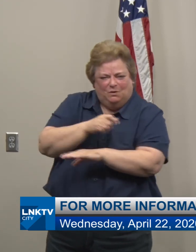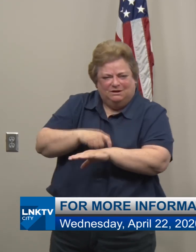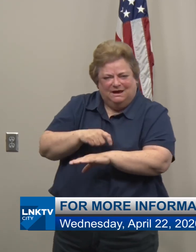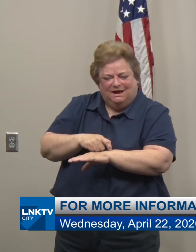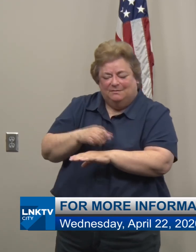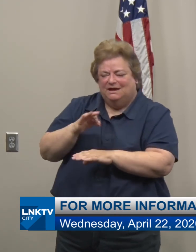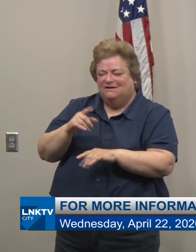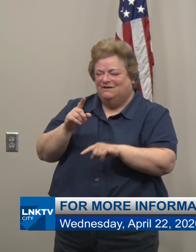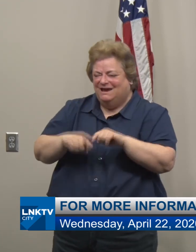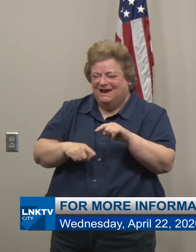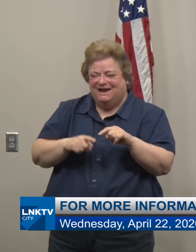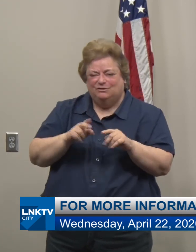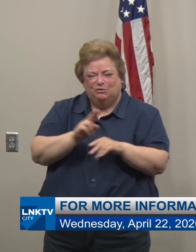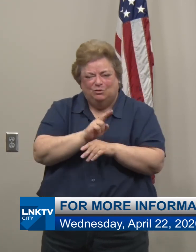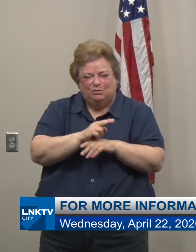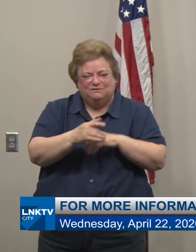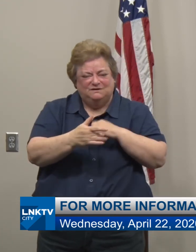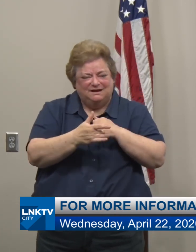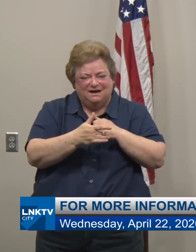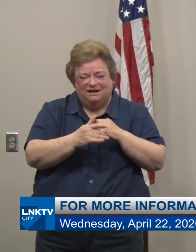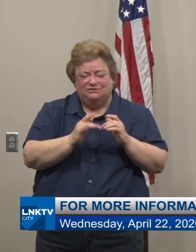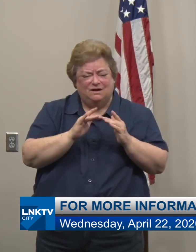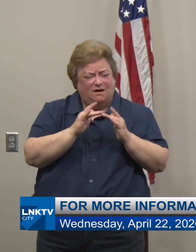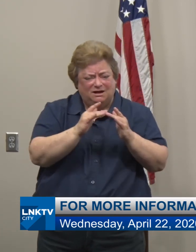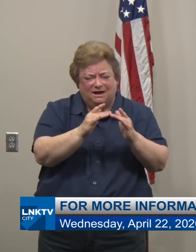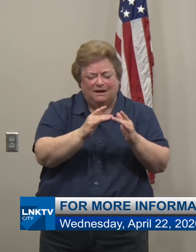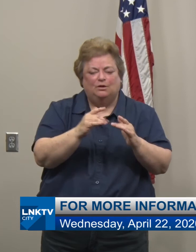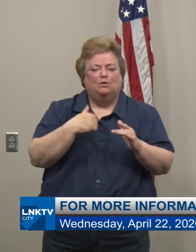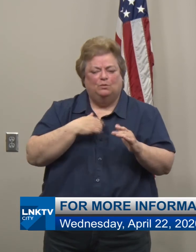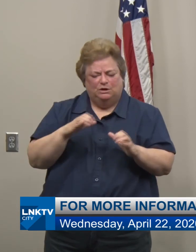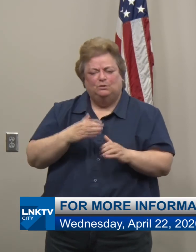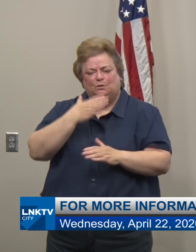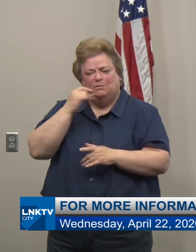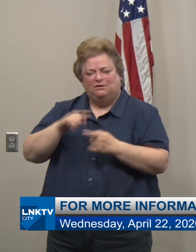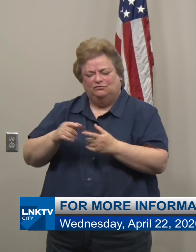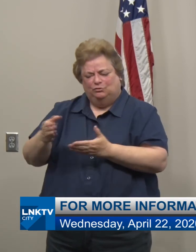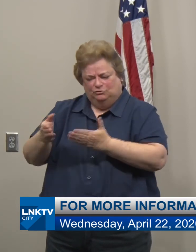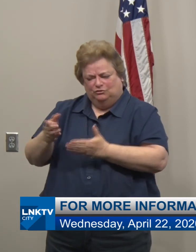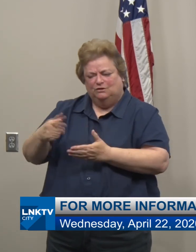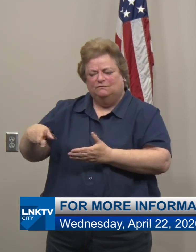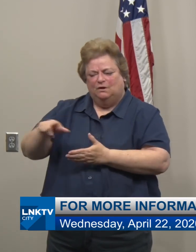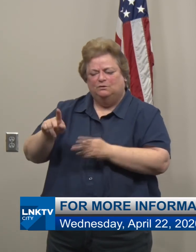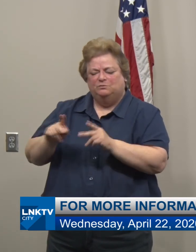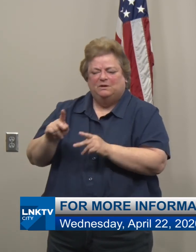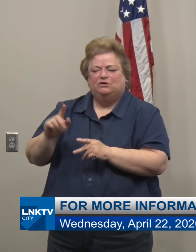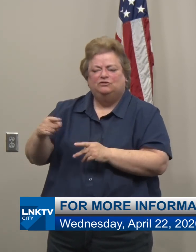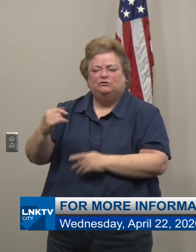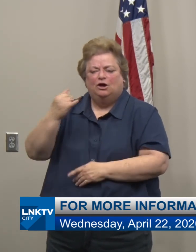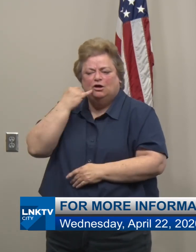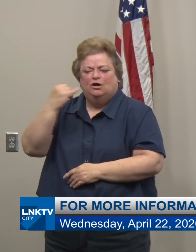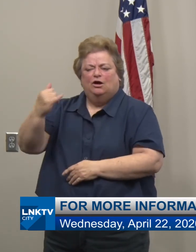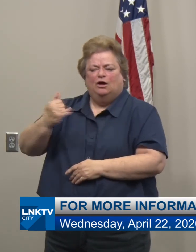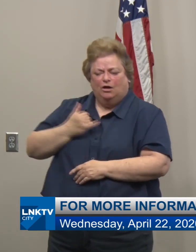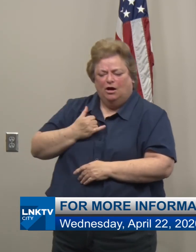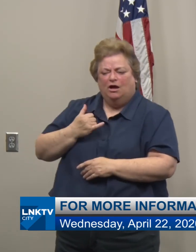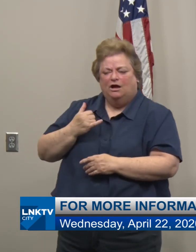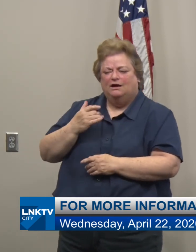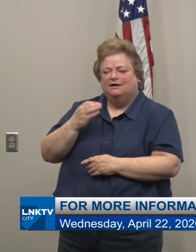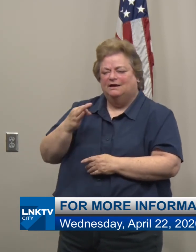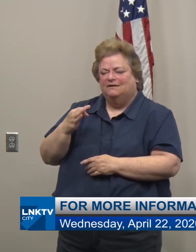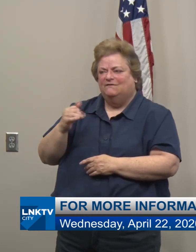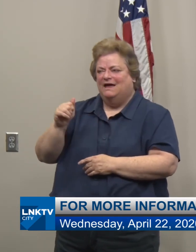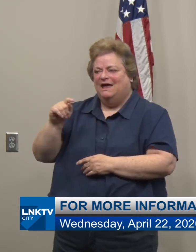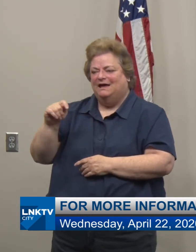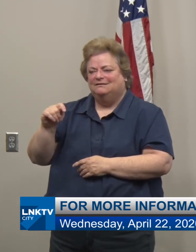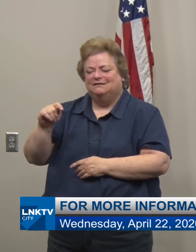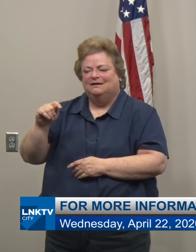technology, if they can't do things online, we will still do our best to serve them, and we just request that they call and make an appointment, whether that's at the building and safety counter,